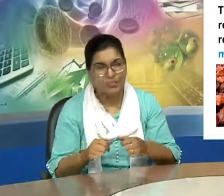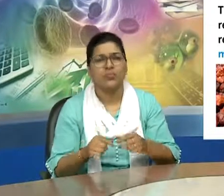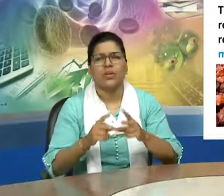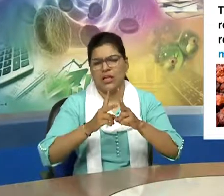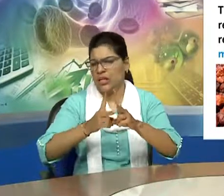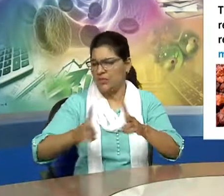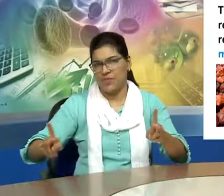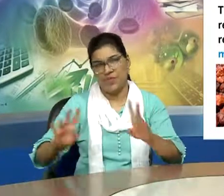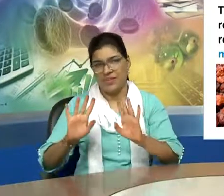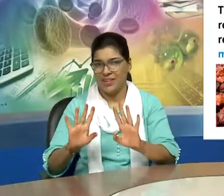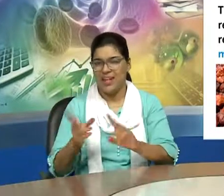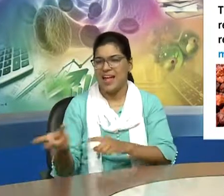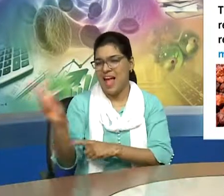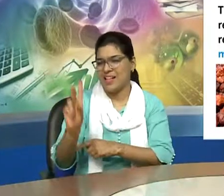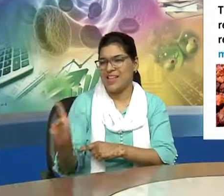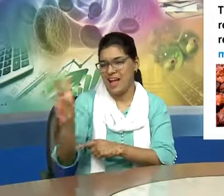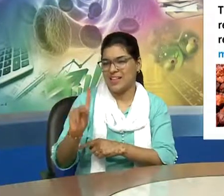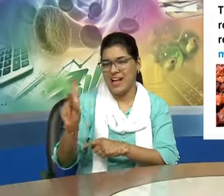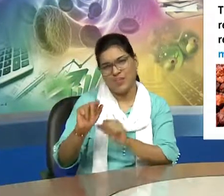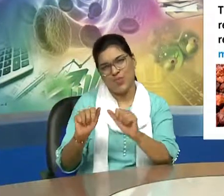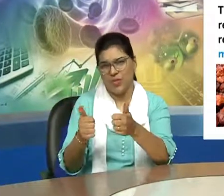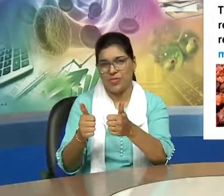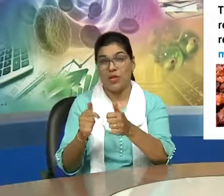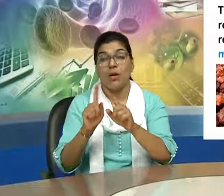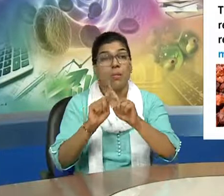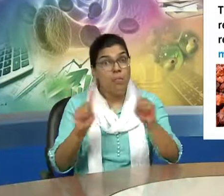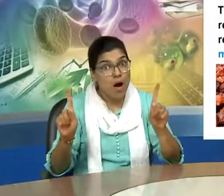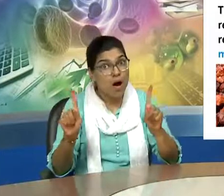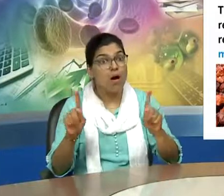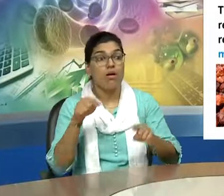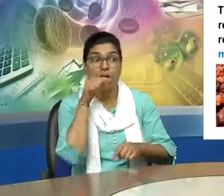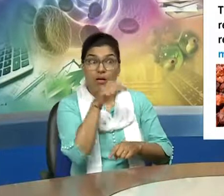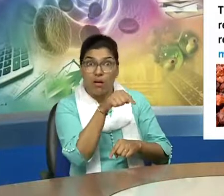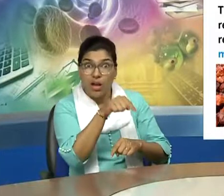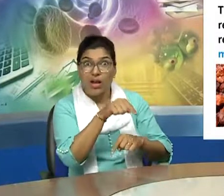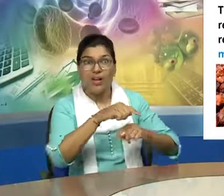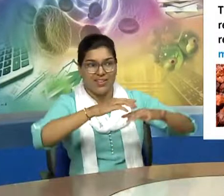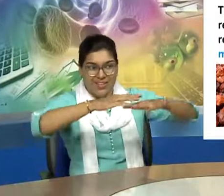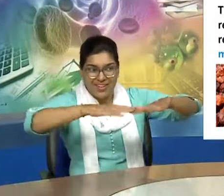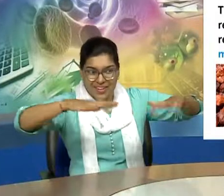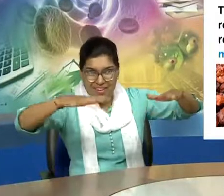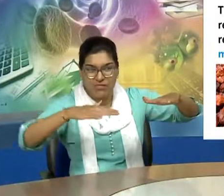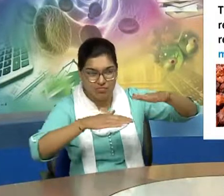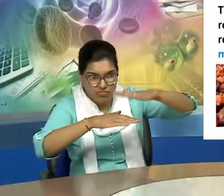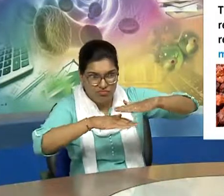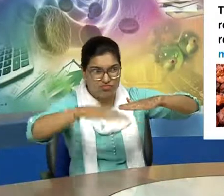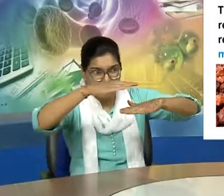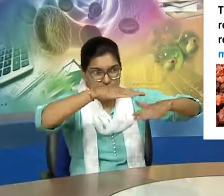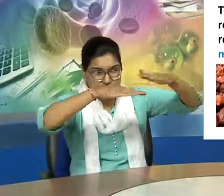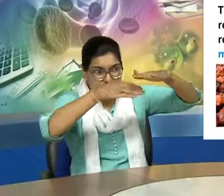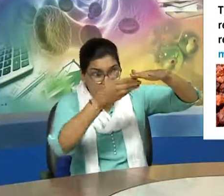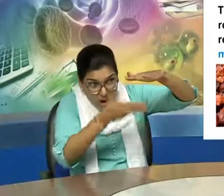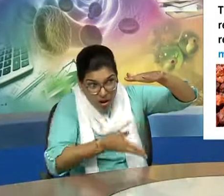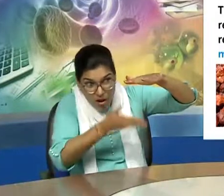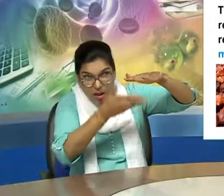finished, or at any place, if it is finished, we can get water from the other source.